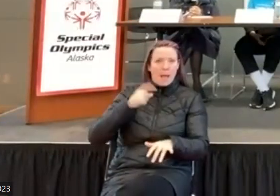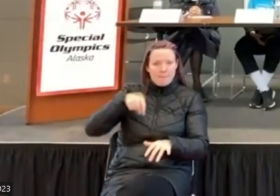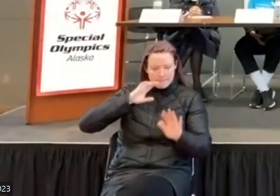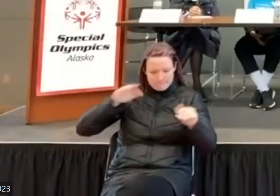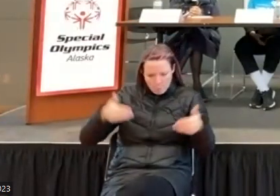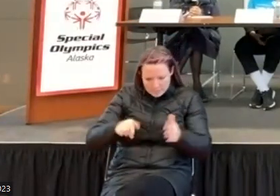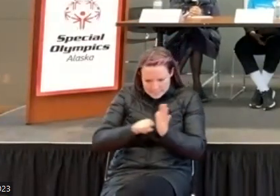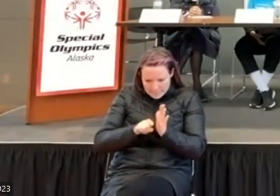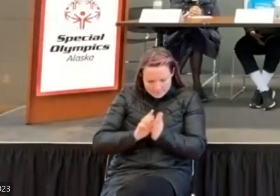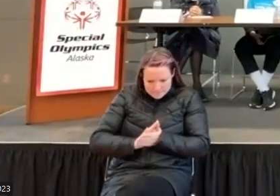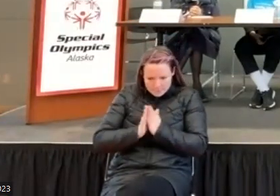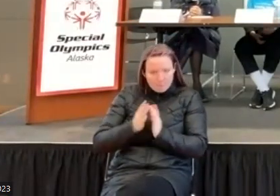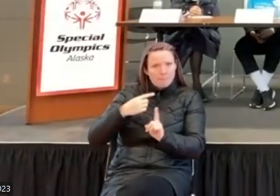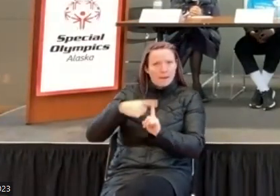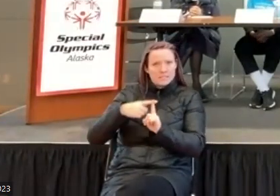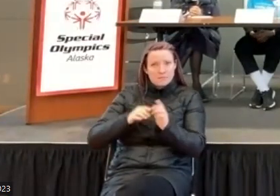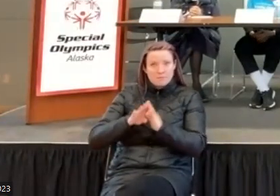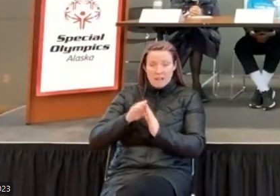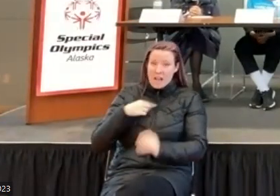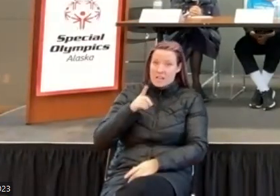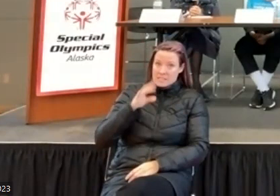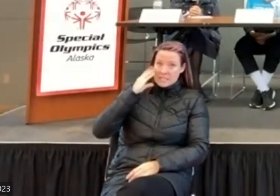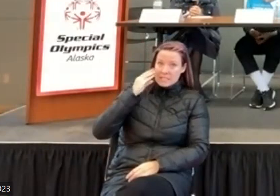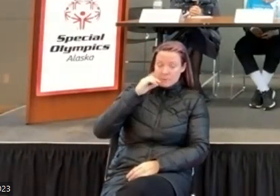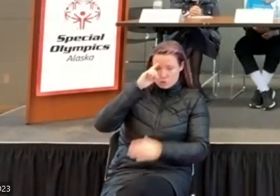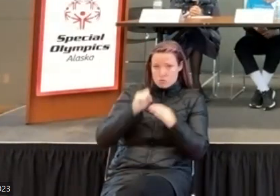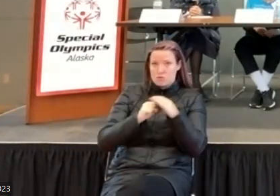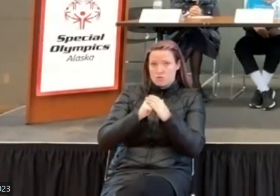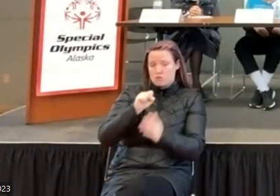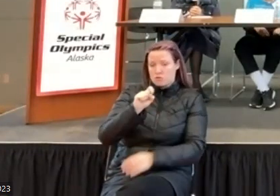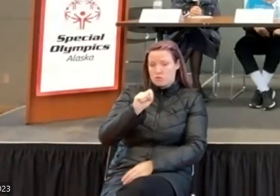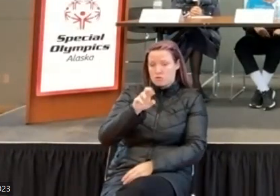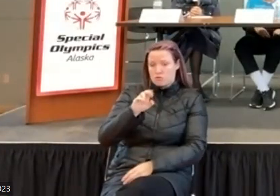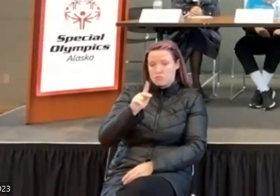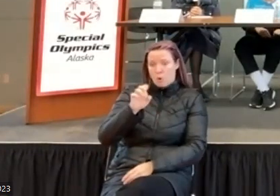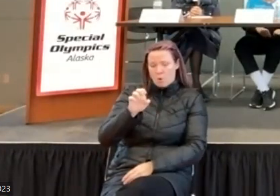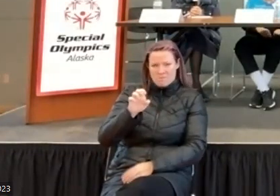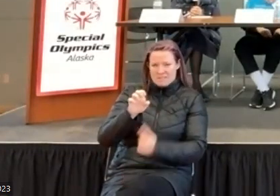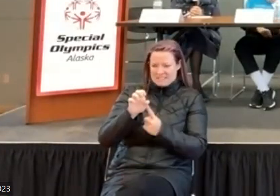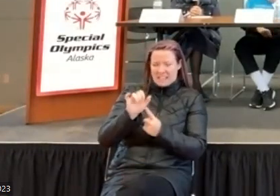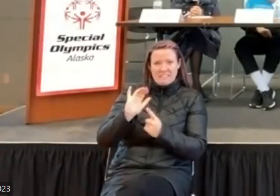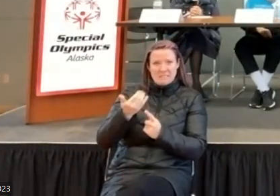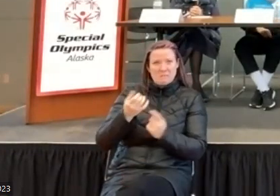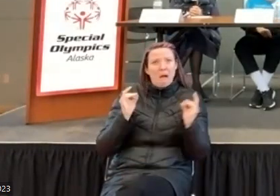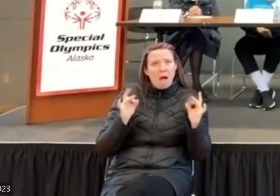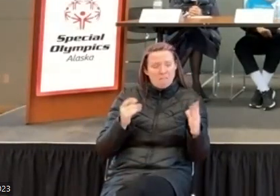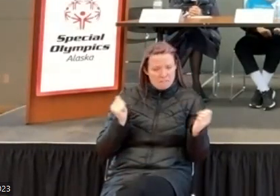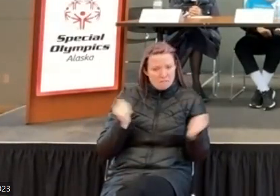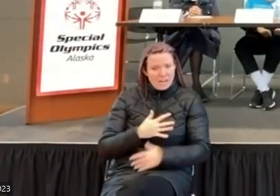And in doing that, I had had some strokes. And how could I redefine those? Because they're pretty